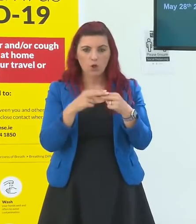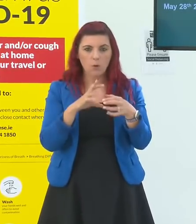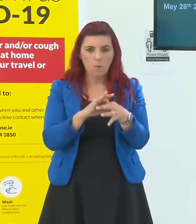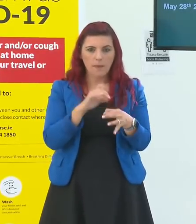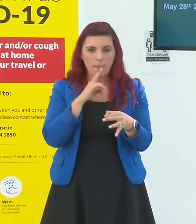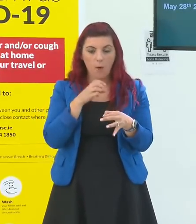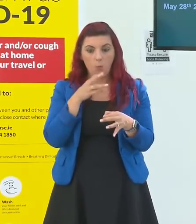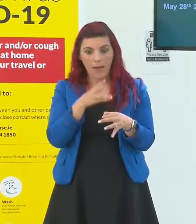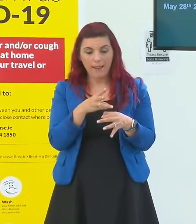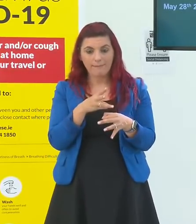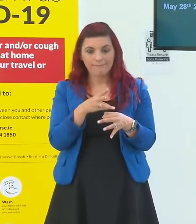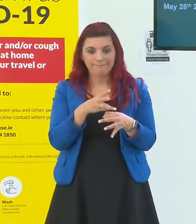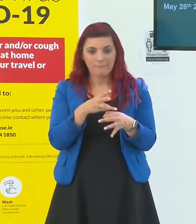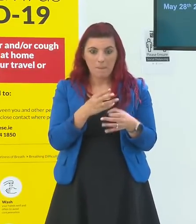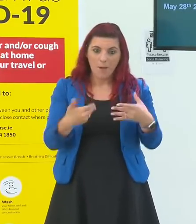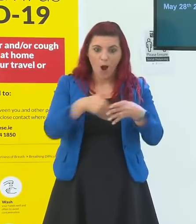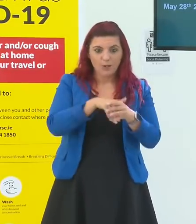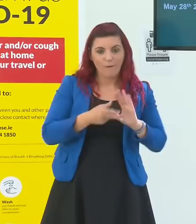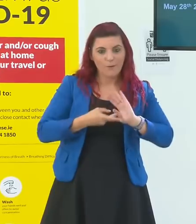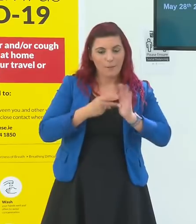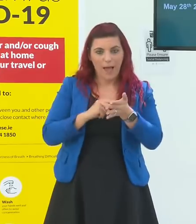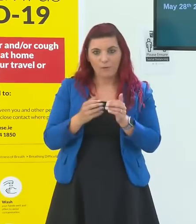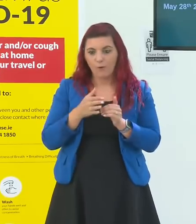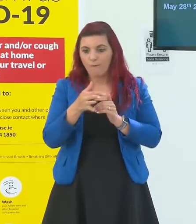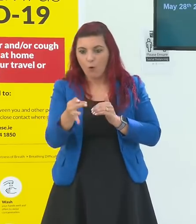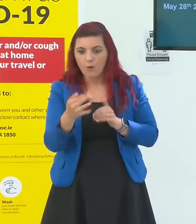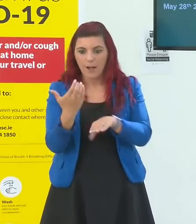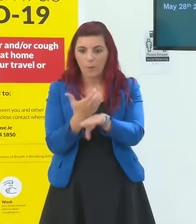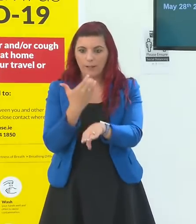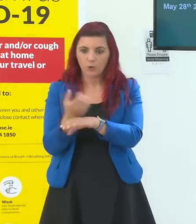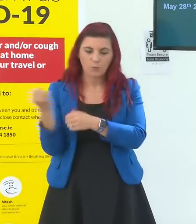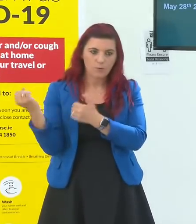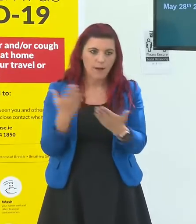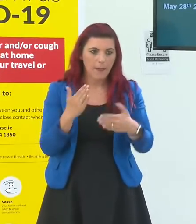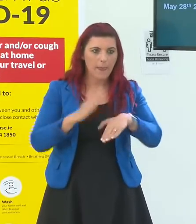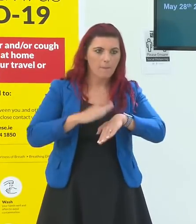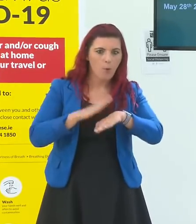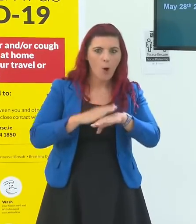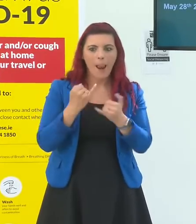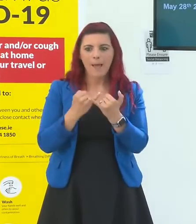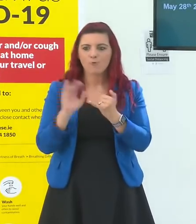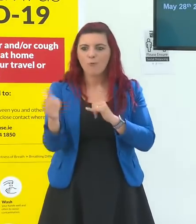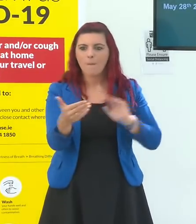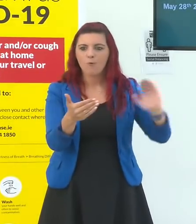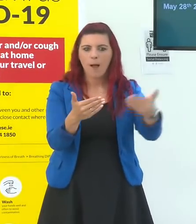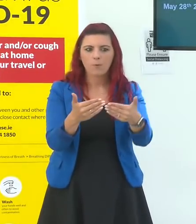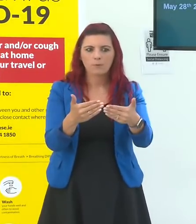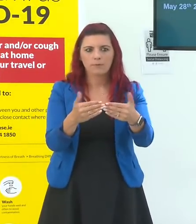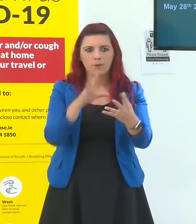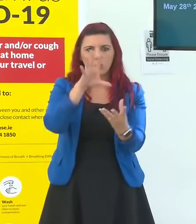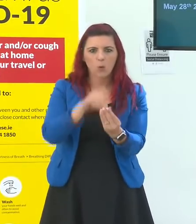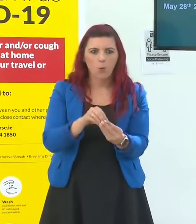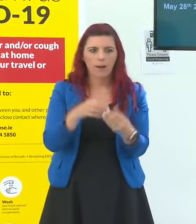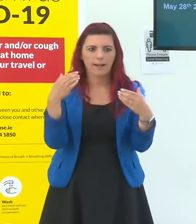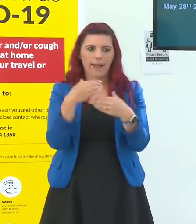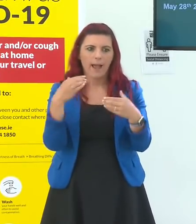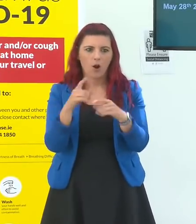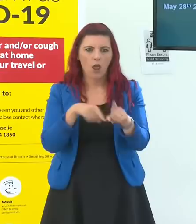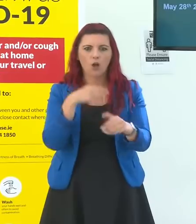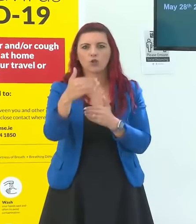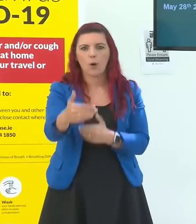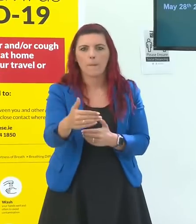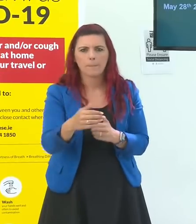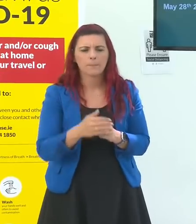as to how we provide that wraparound around the totality of long-term care. Jack, back to you. Yeah. Does